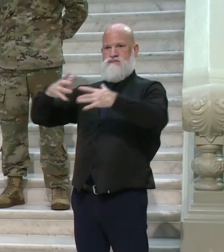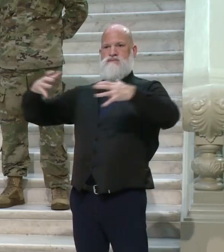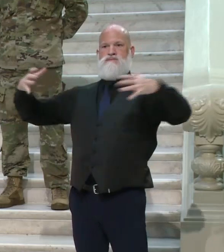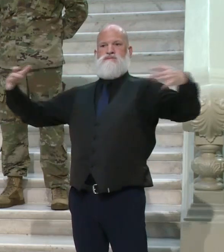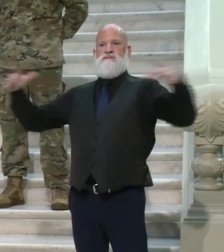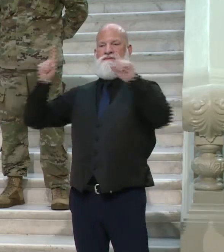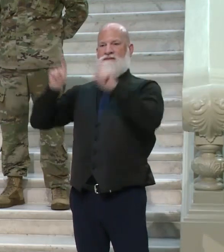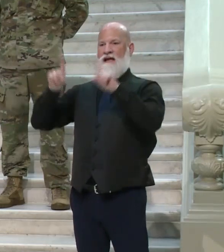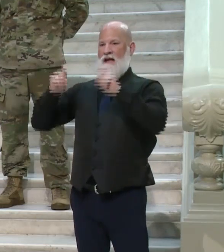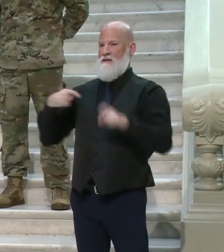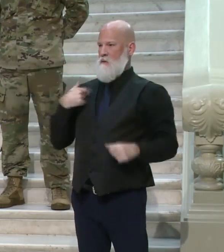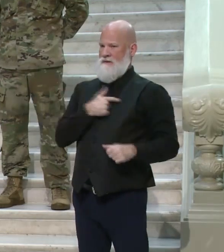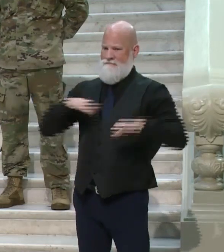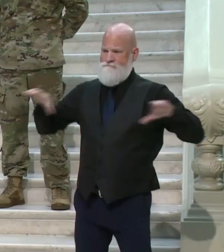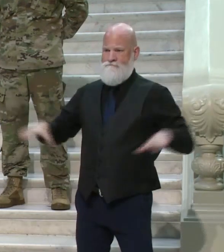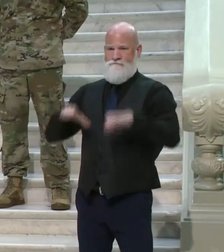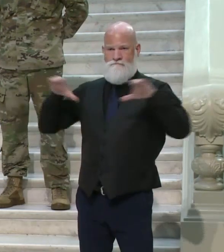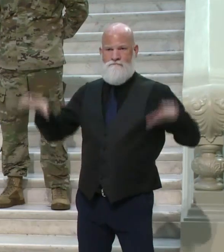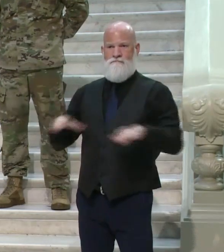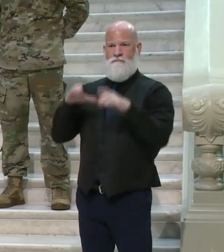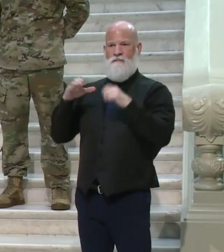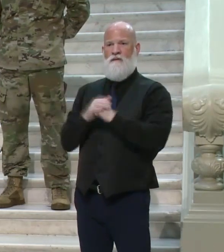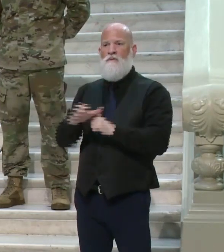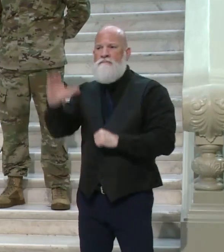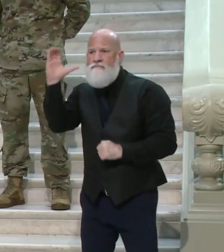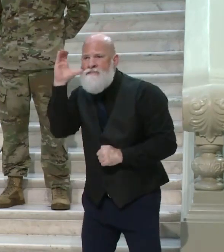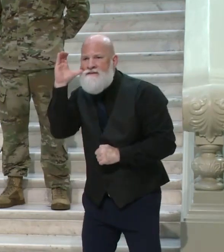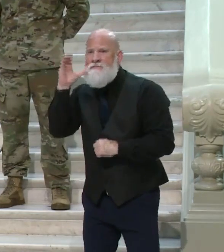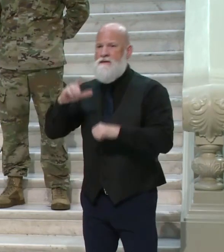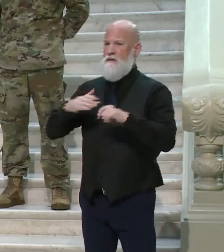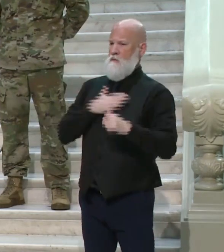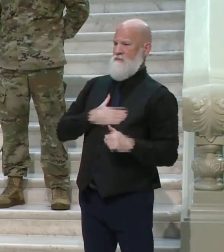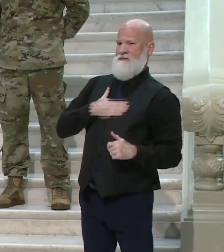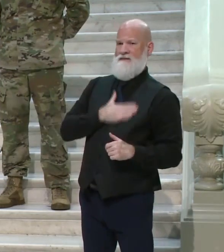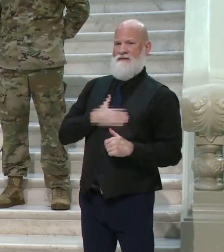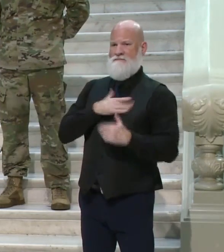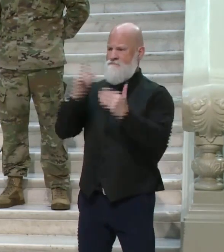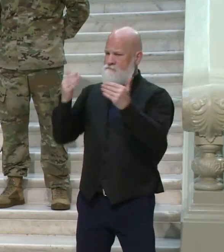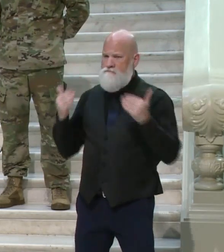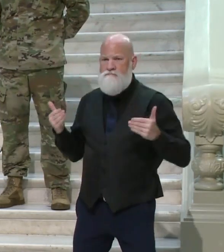people who are listening to this press conference today, please go get tested. We've expanded the